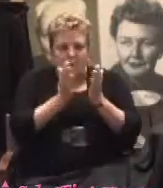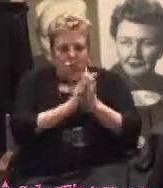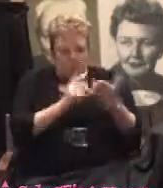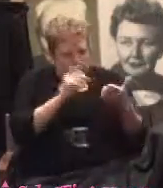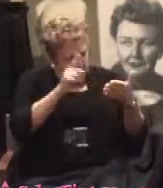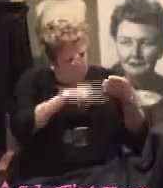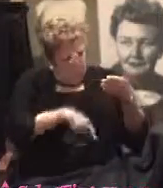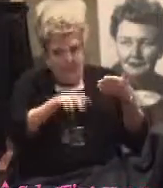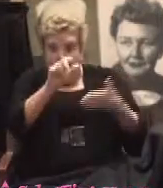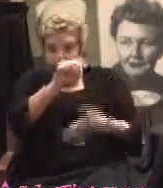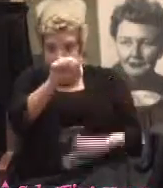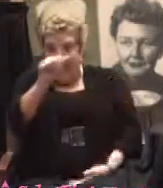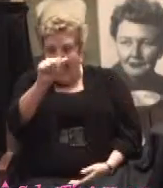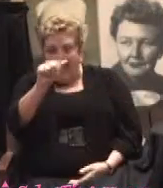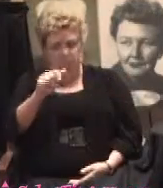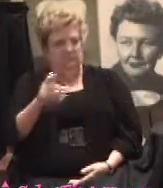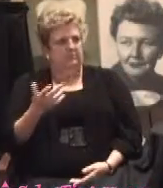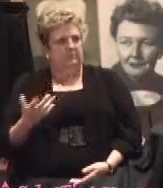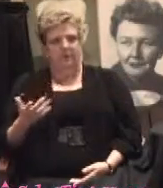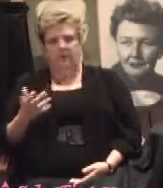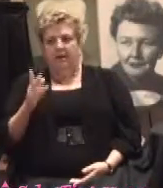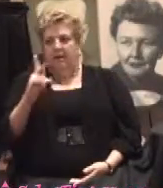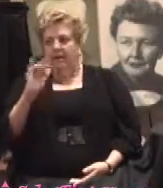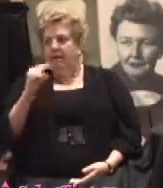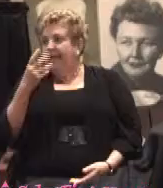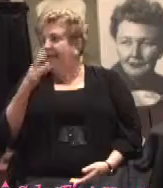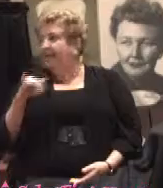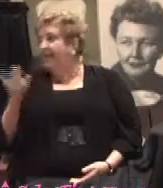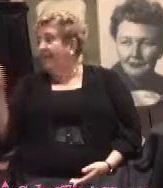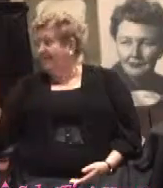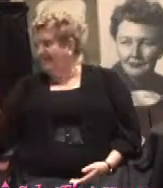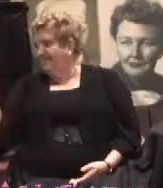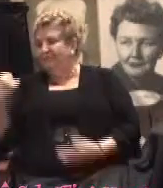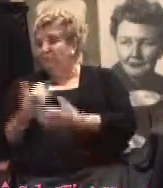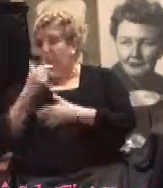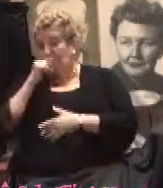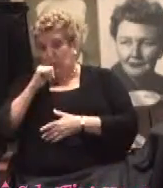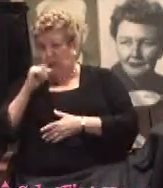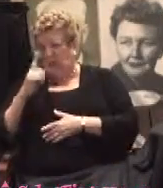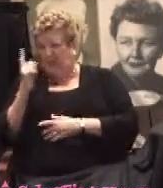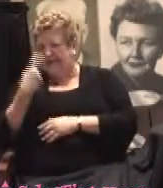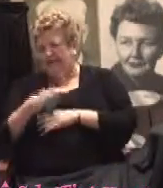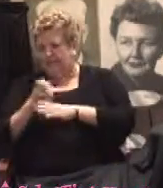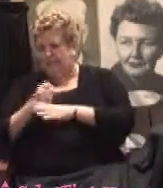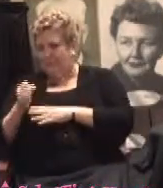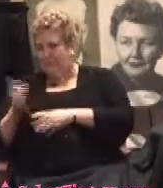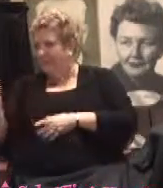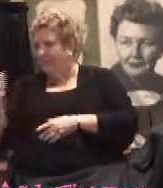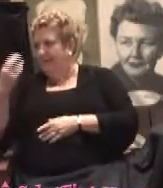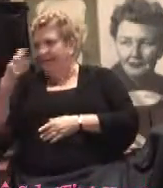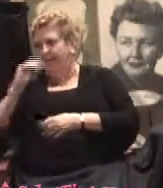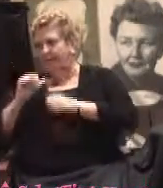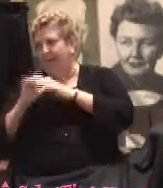AA, it's right in the front. Kathy, just so you know, right in the front of the phone book. AA. And God bless you for standing up here with one day. God bless